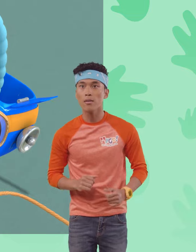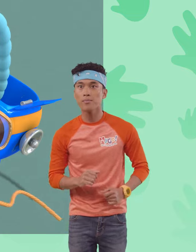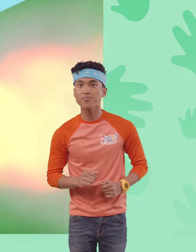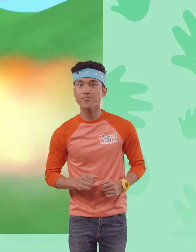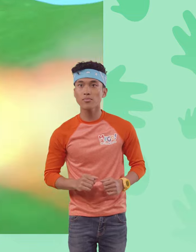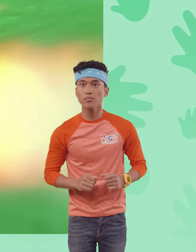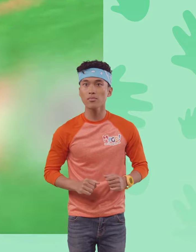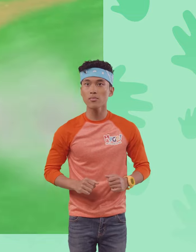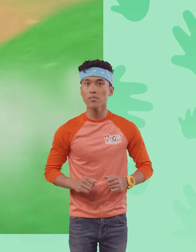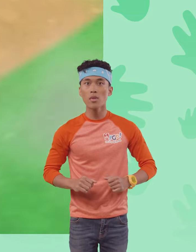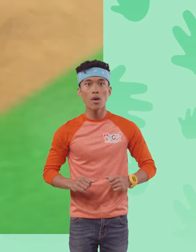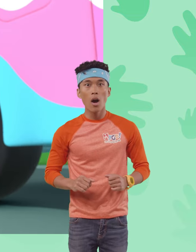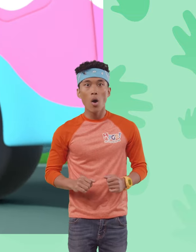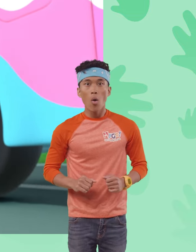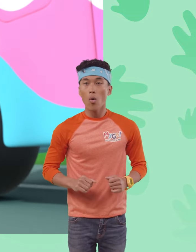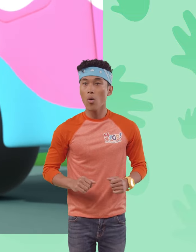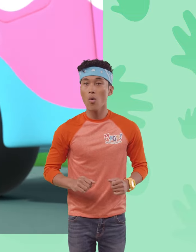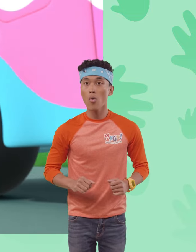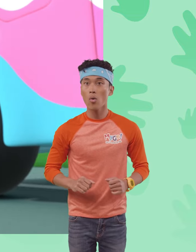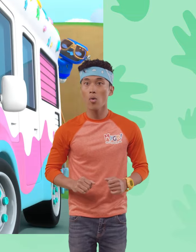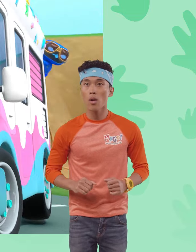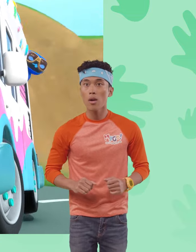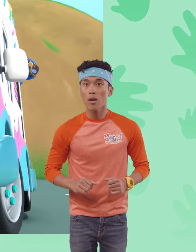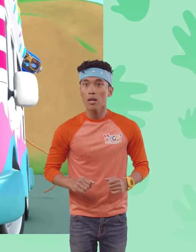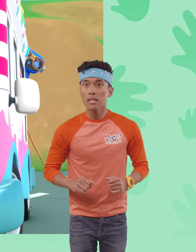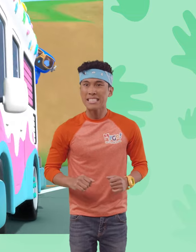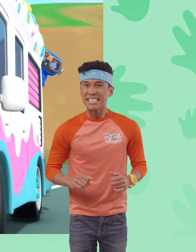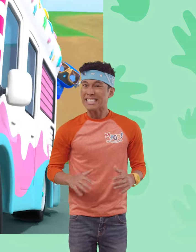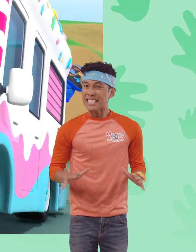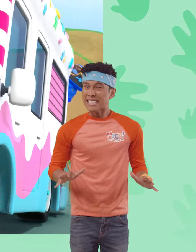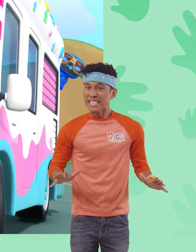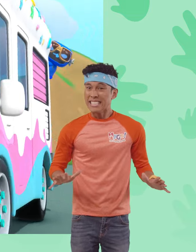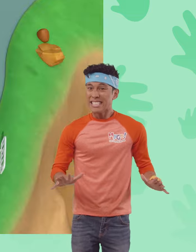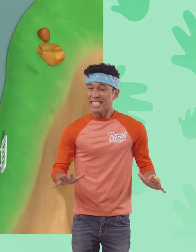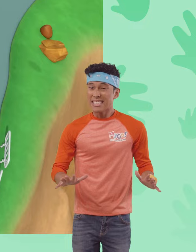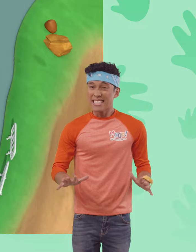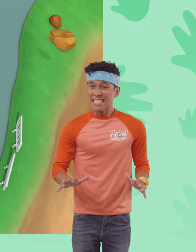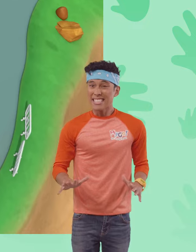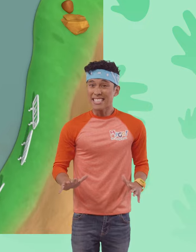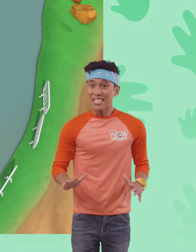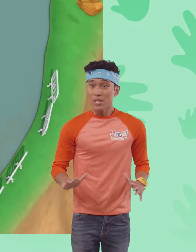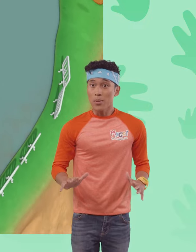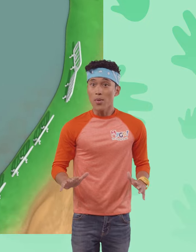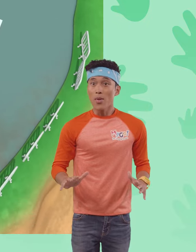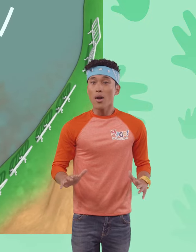Ah!